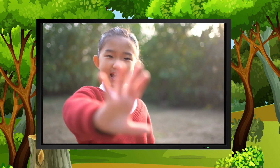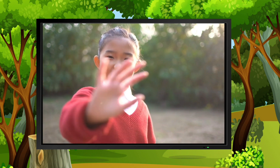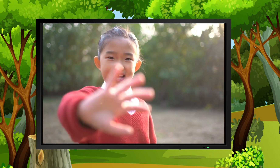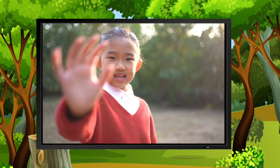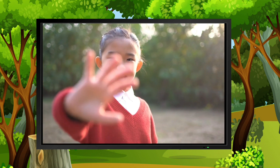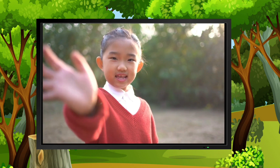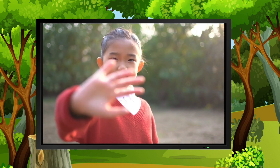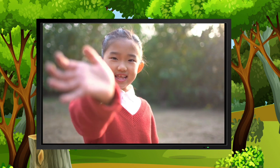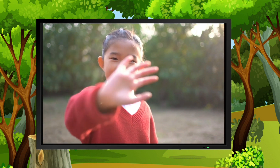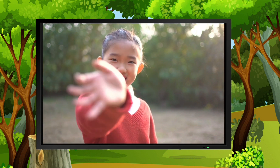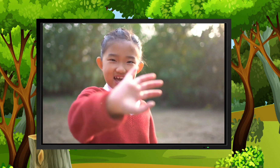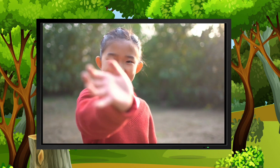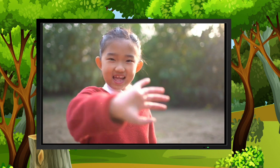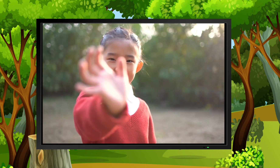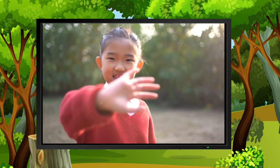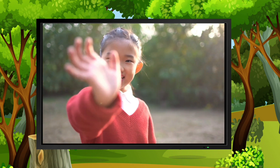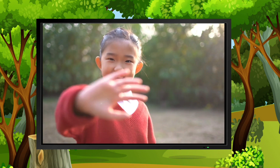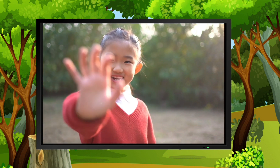Hi.